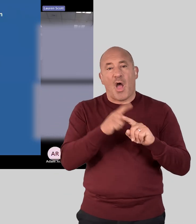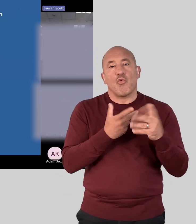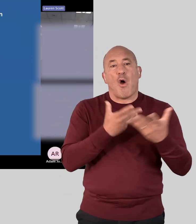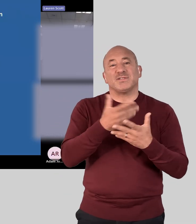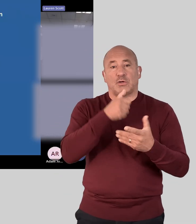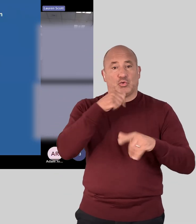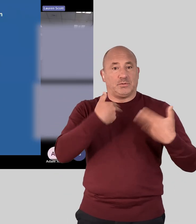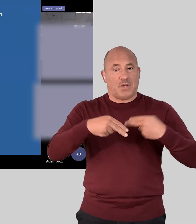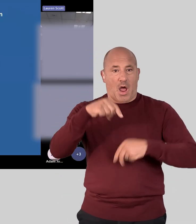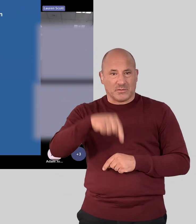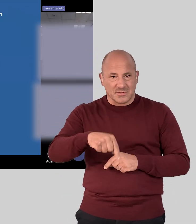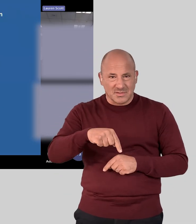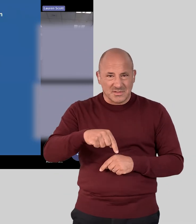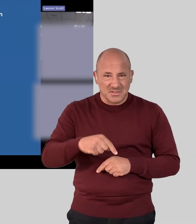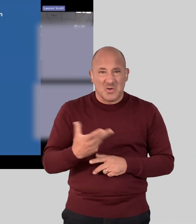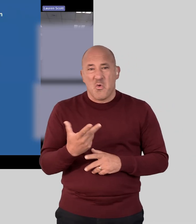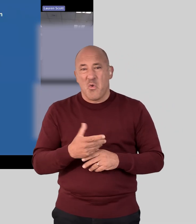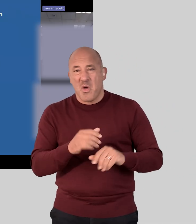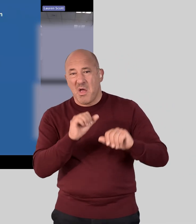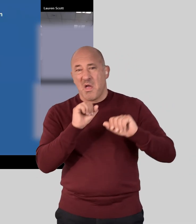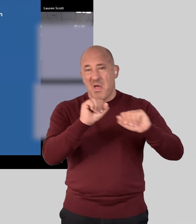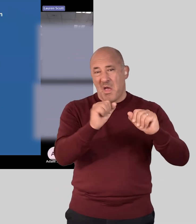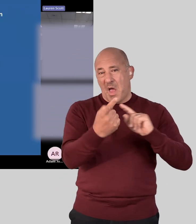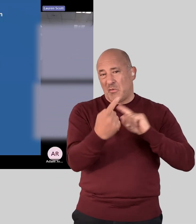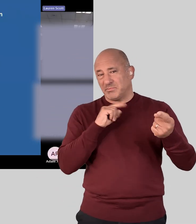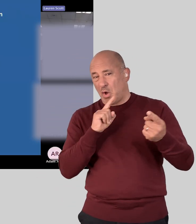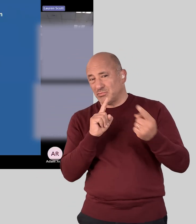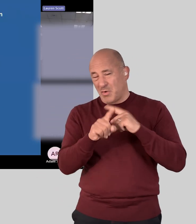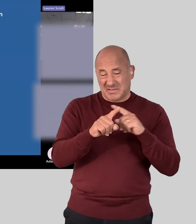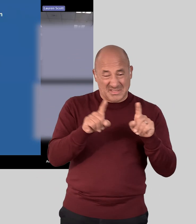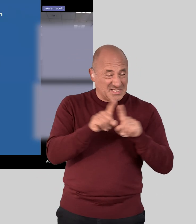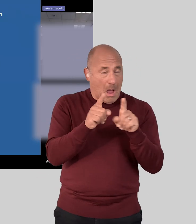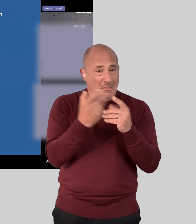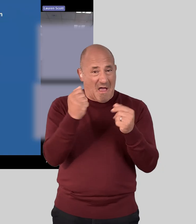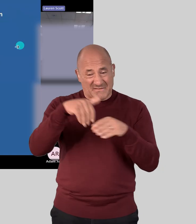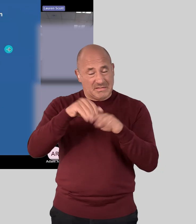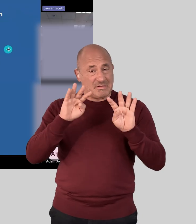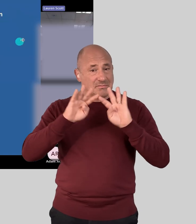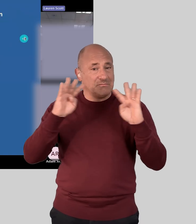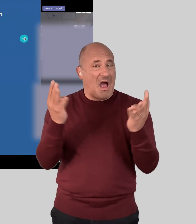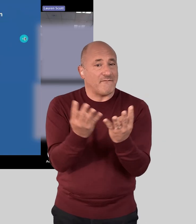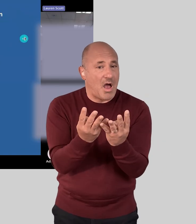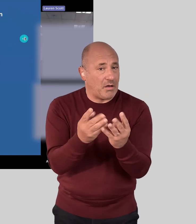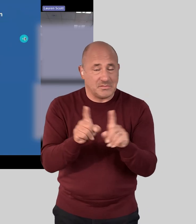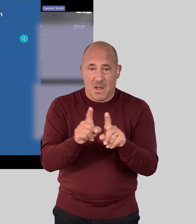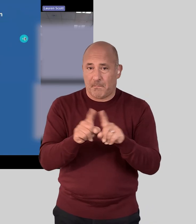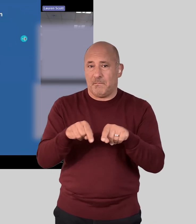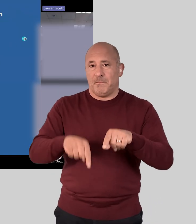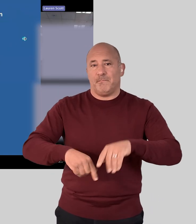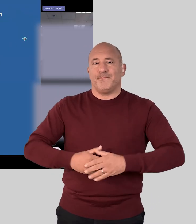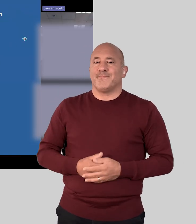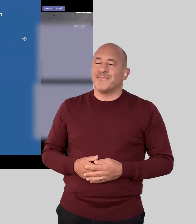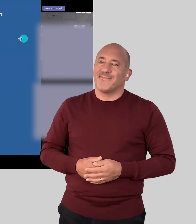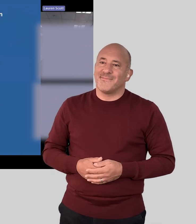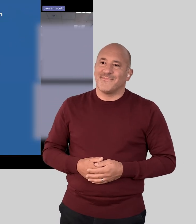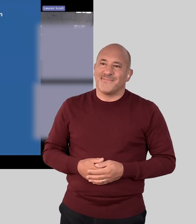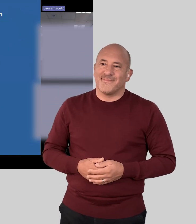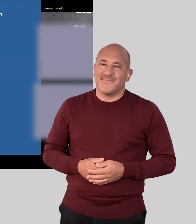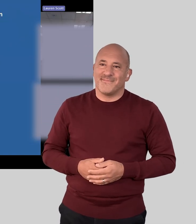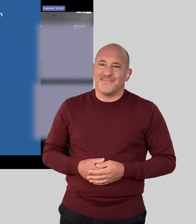of dancing in a conversation or a response to one another, would also exist in